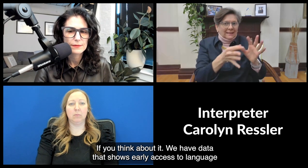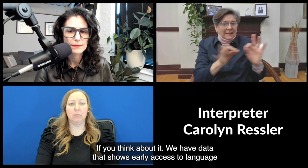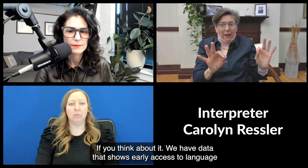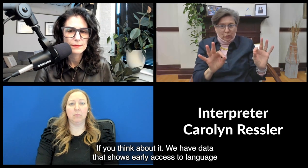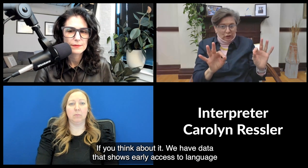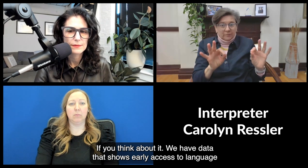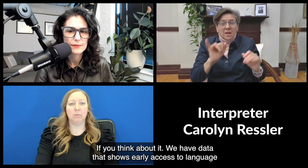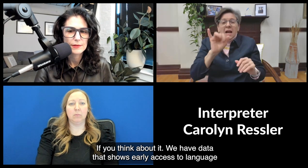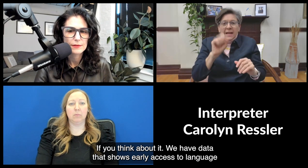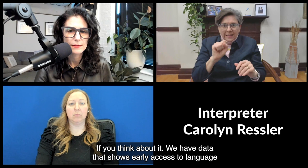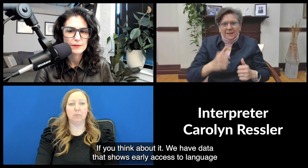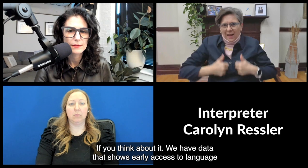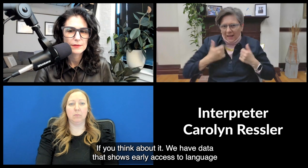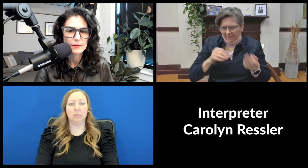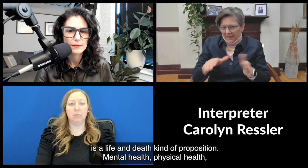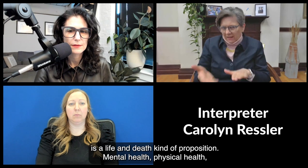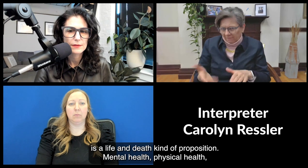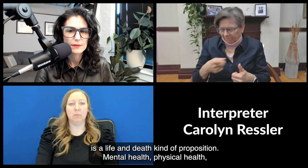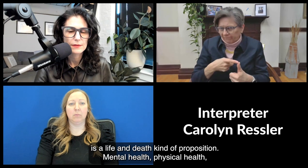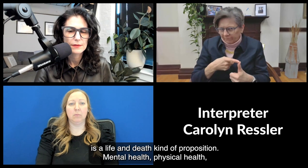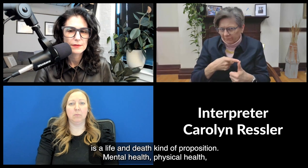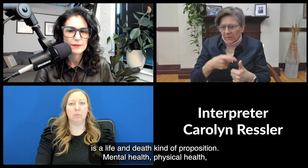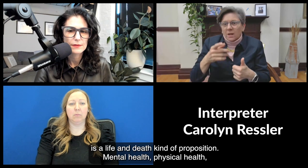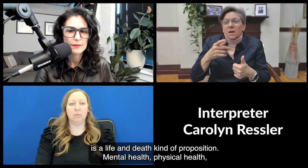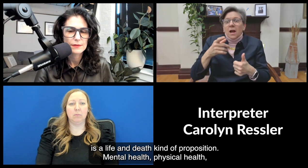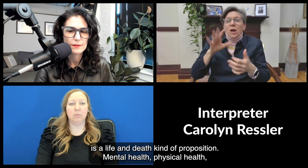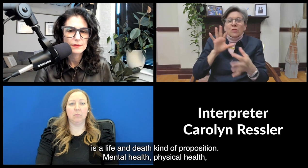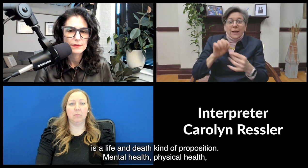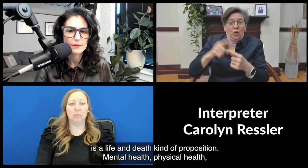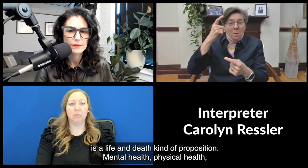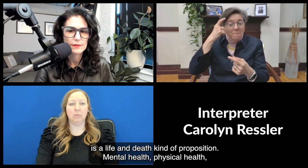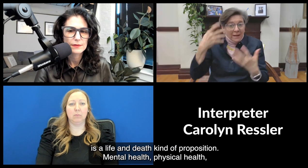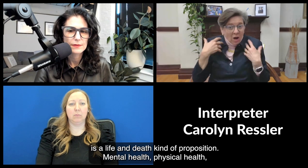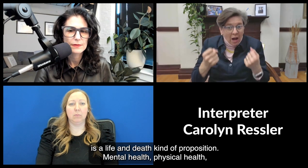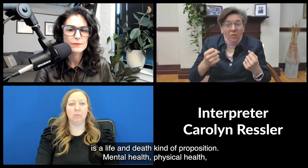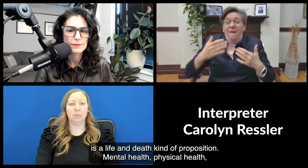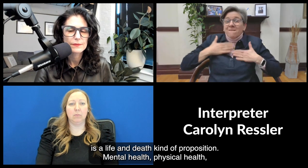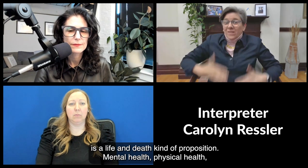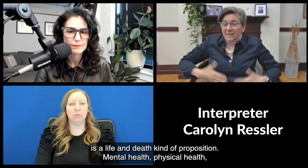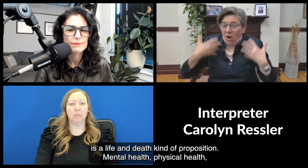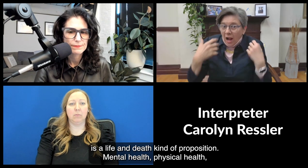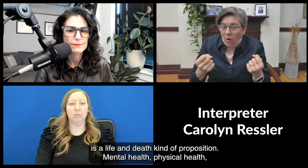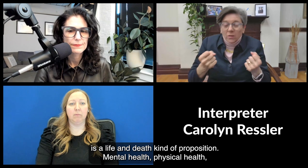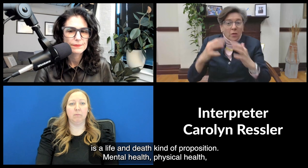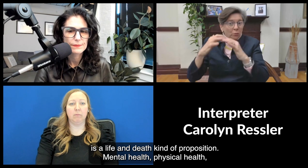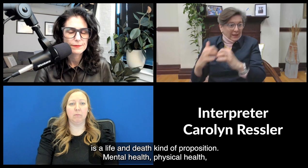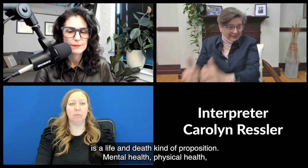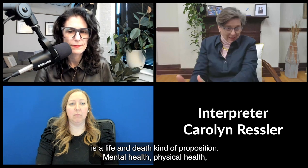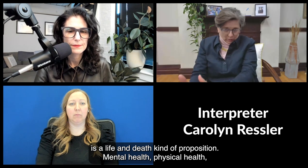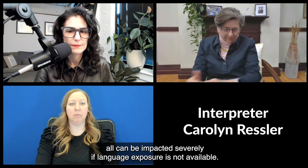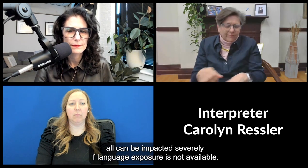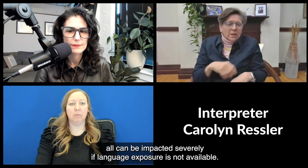shows early access to language is a life and death kind of proposition. Mental